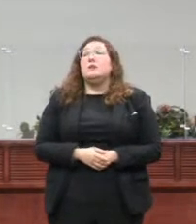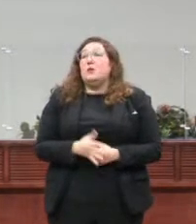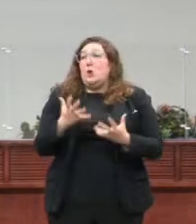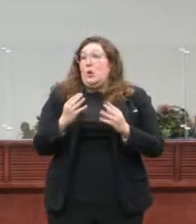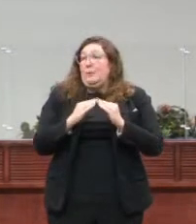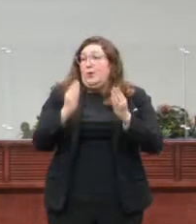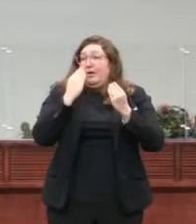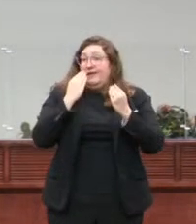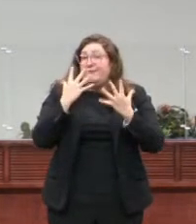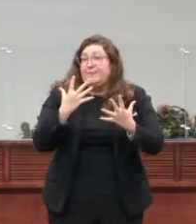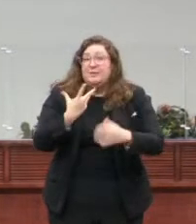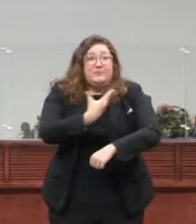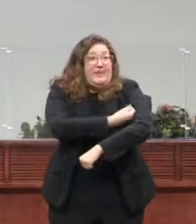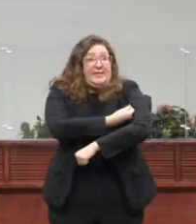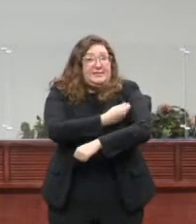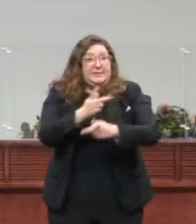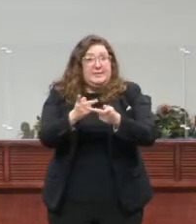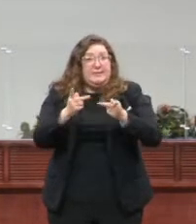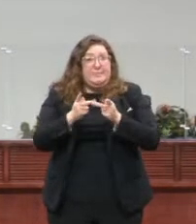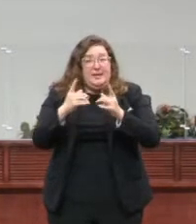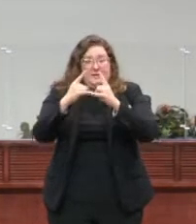about the vaccine sites by going to